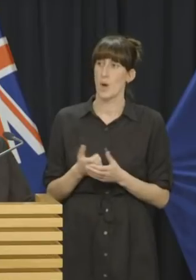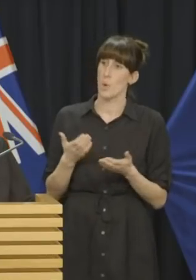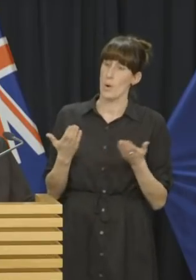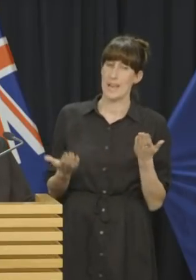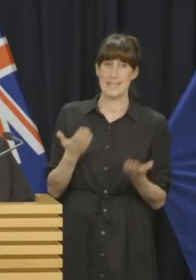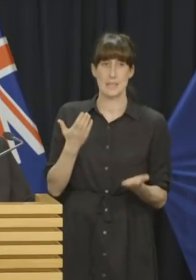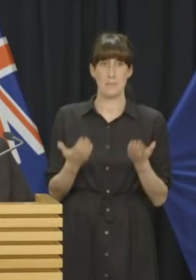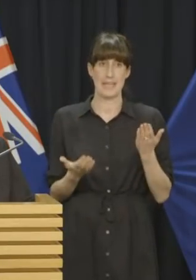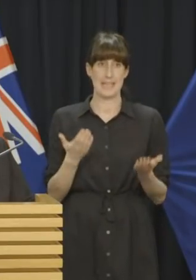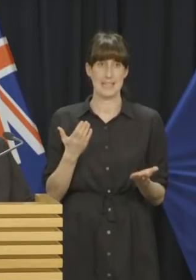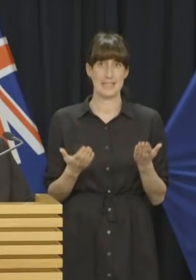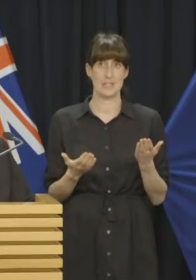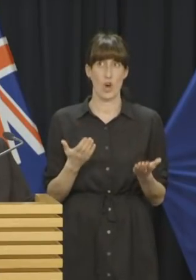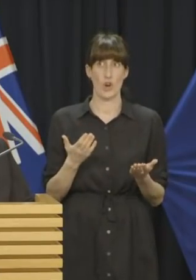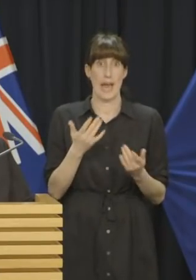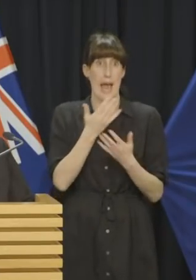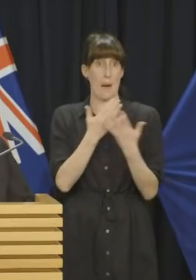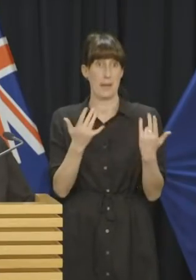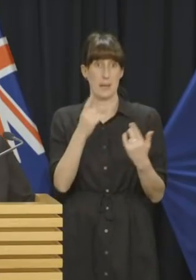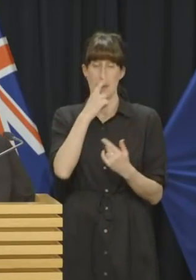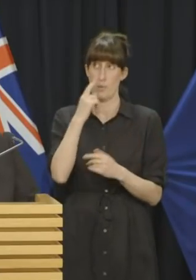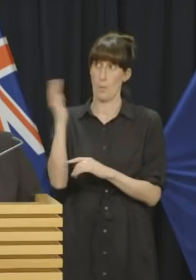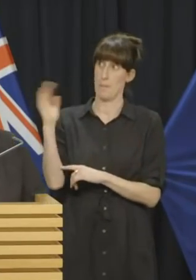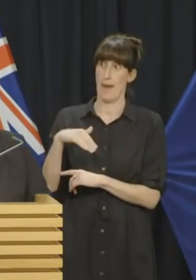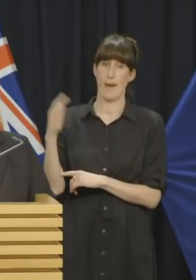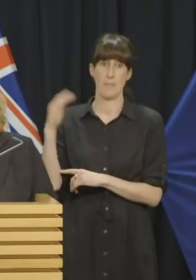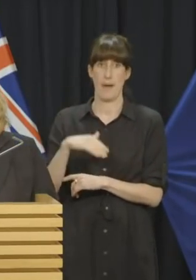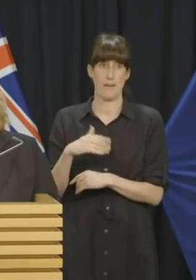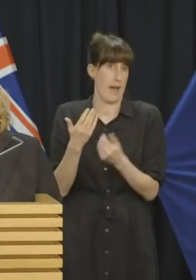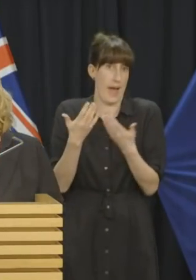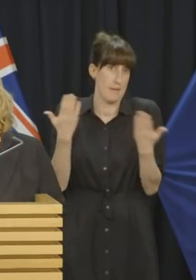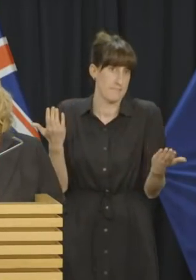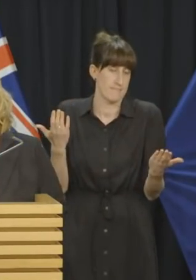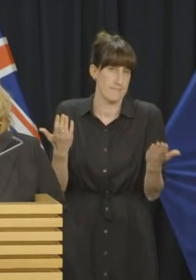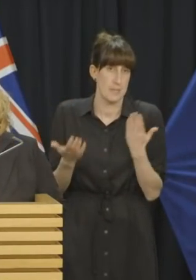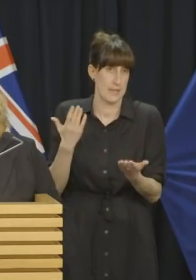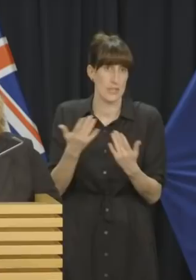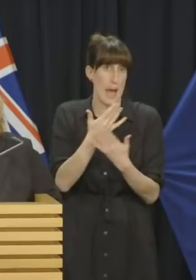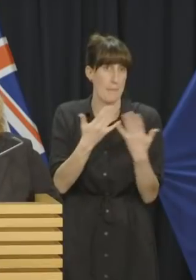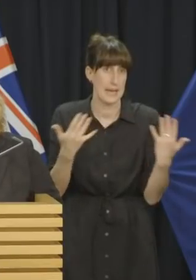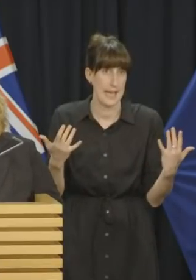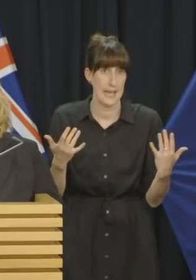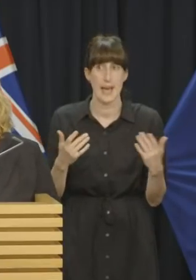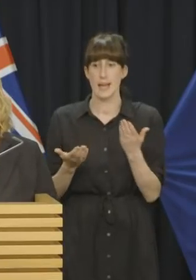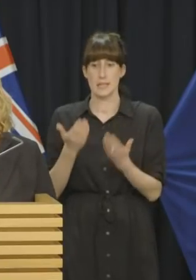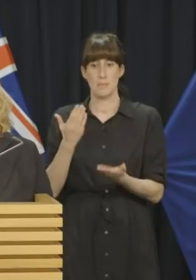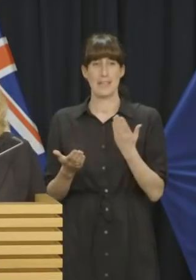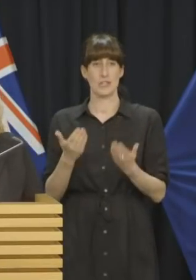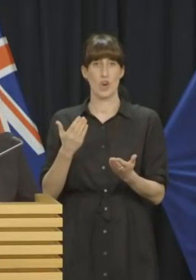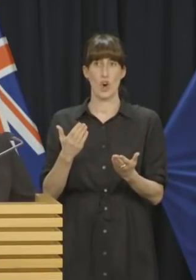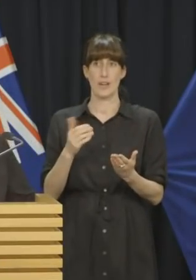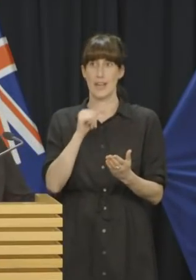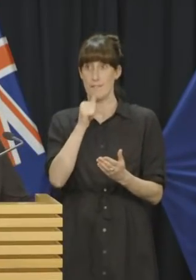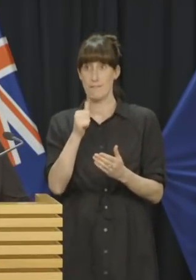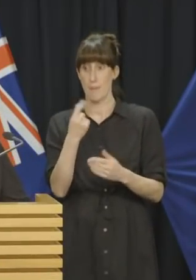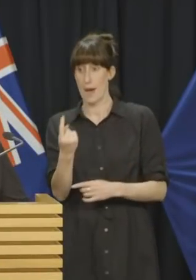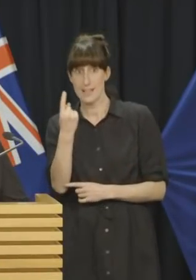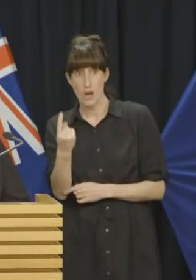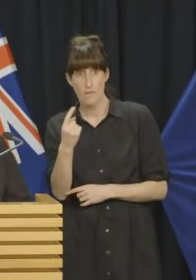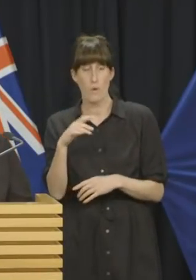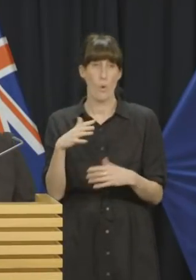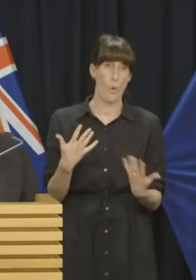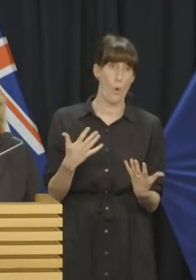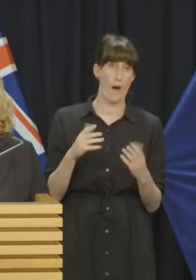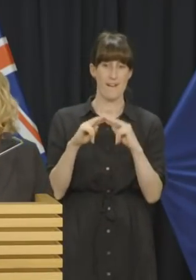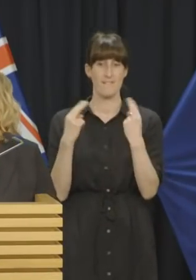the volumes of people that come in under various categories and what the structures of those families are. So there are quite large